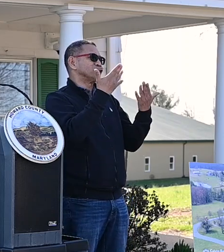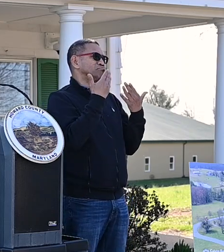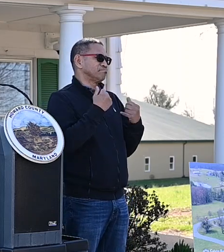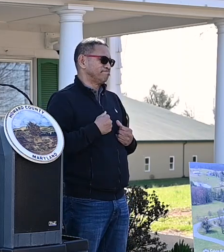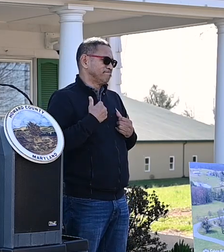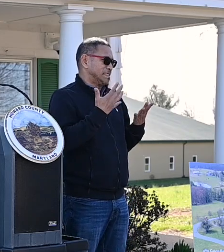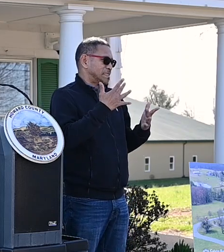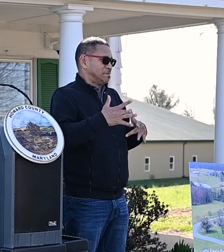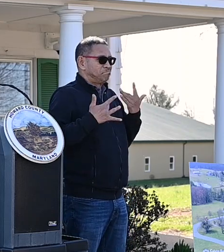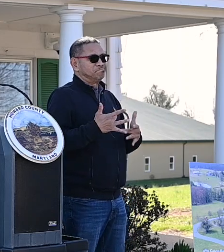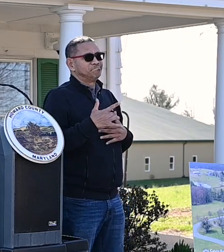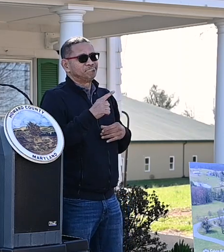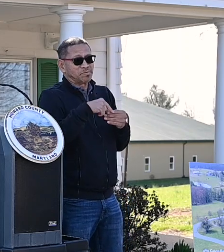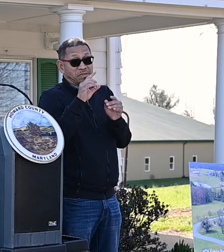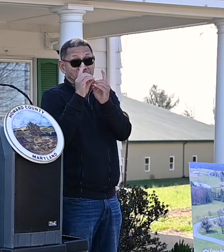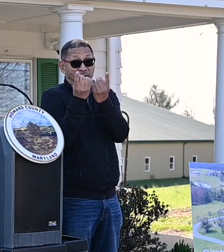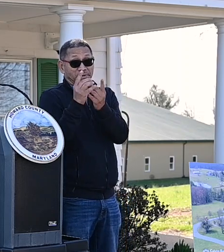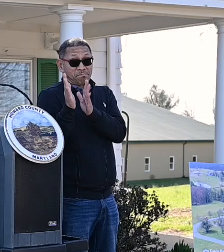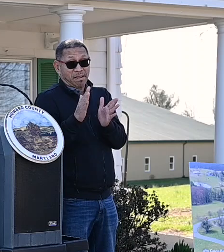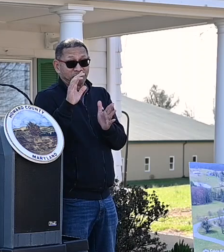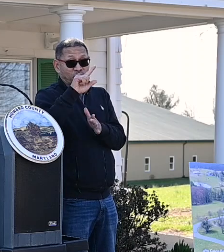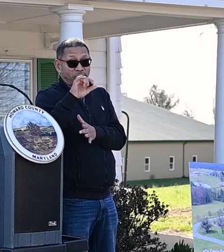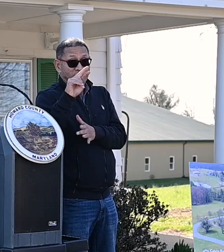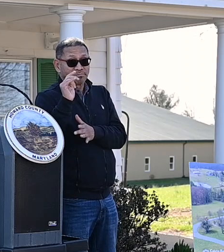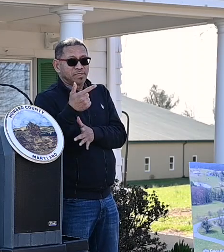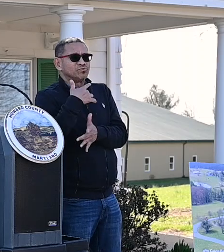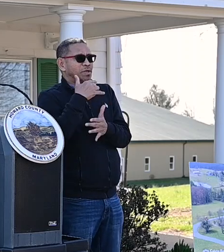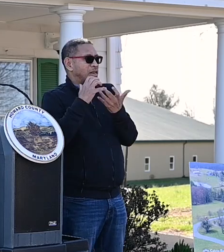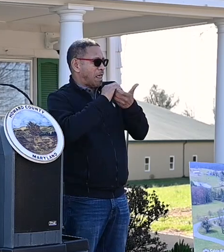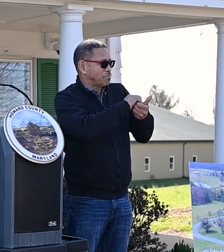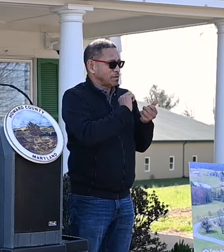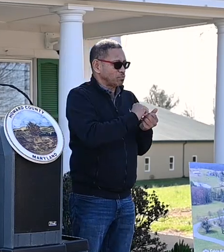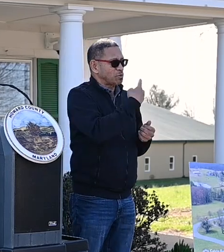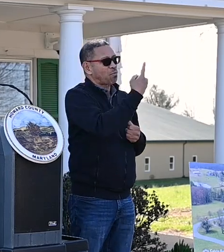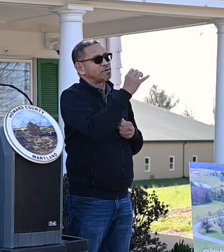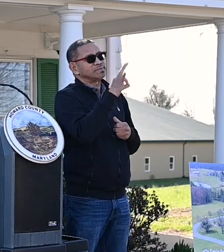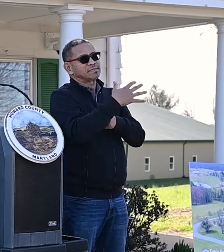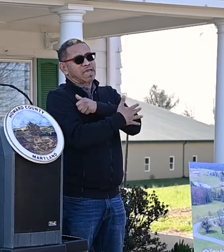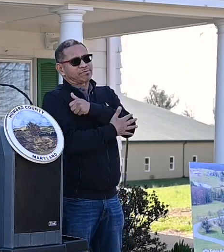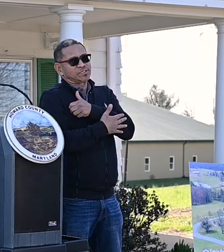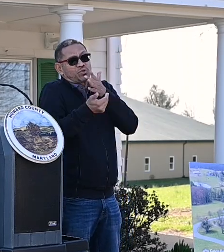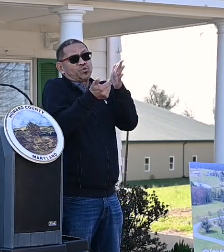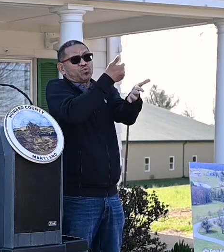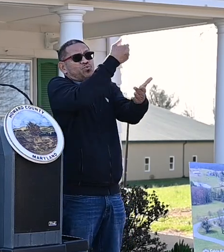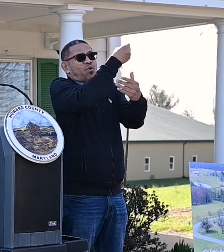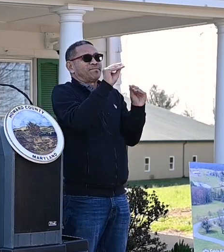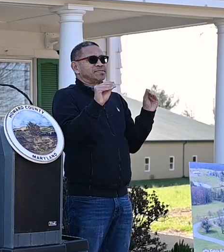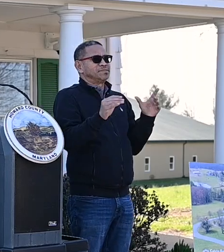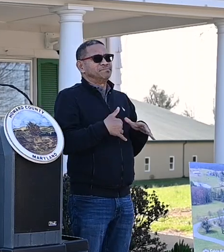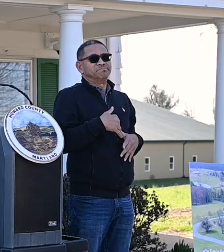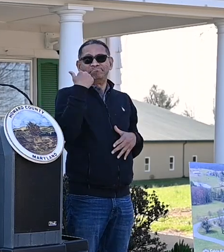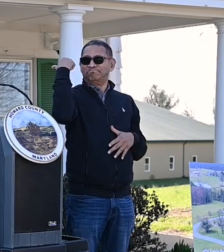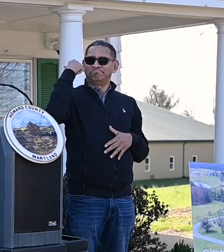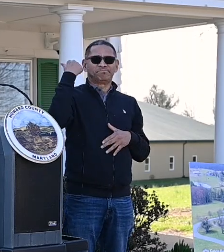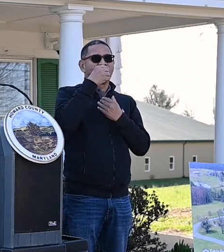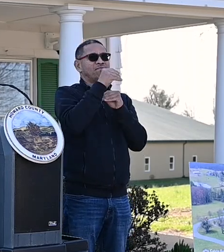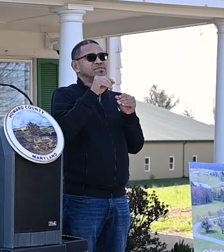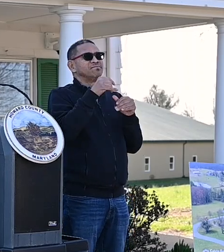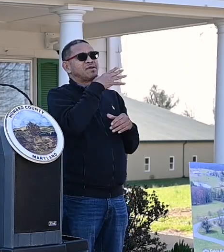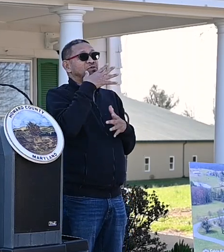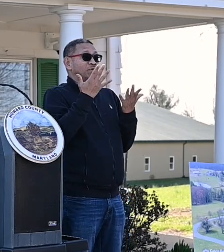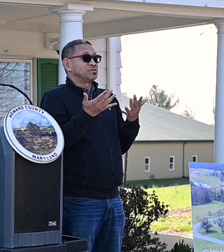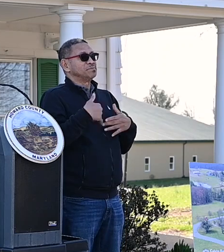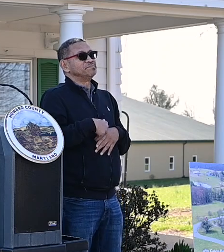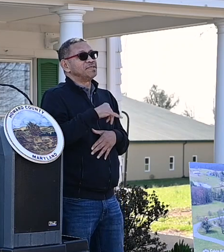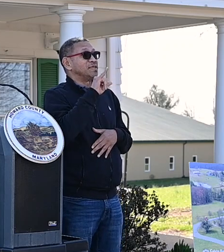express how excited we are in the Department of Planning and Zoning to collaborate with one of the county's newest offices, the Office of Agriculture, of